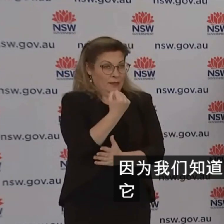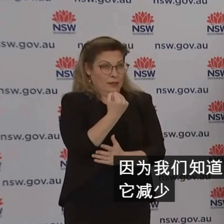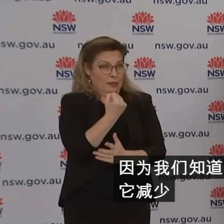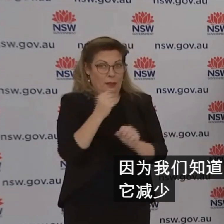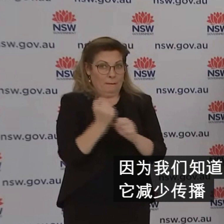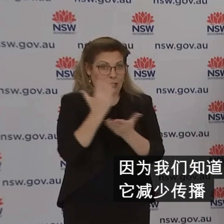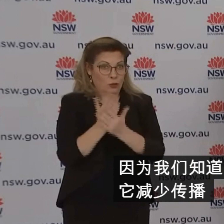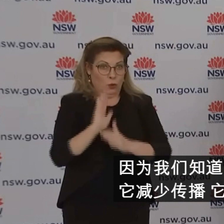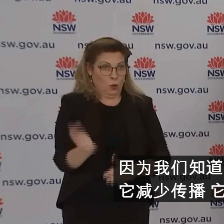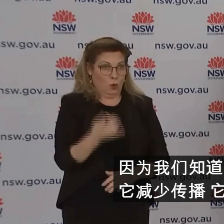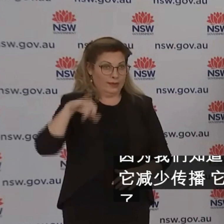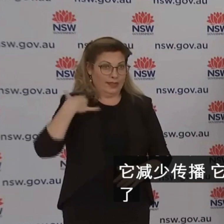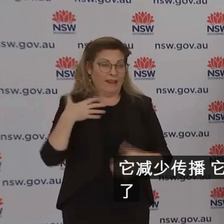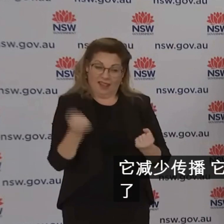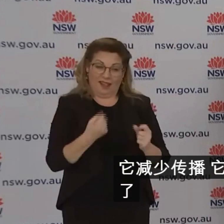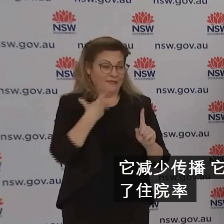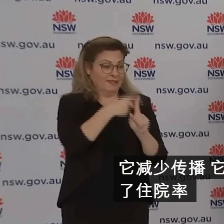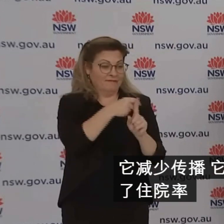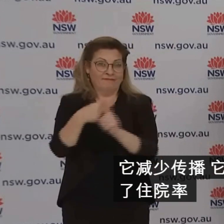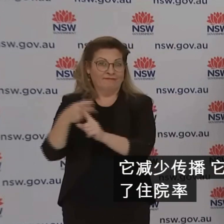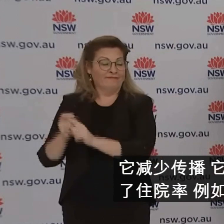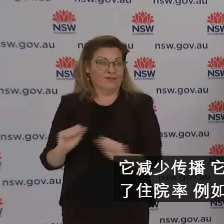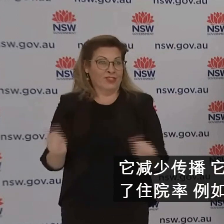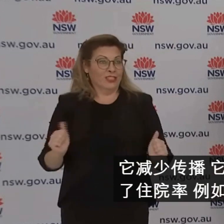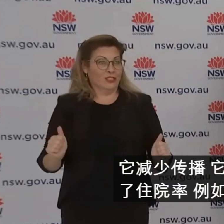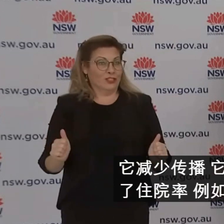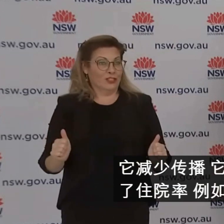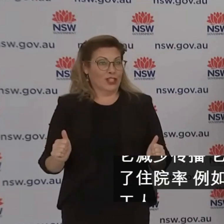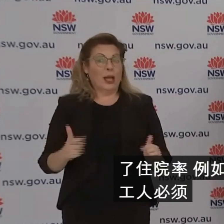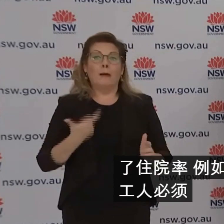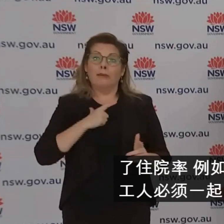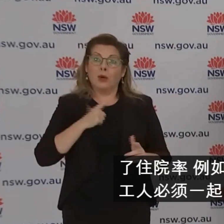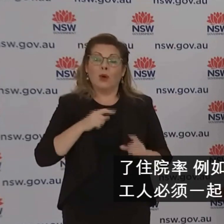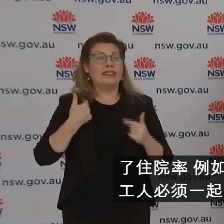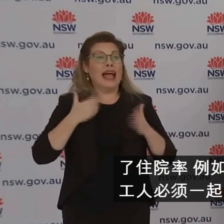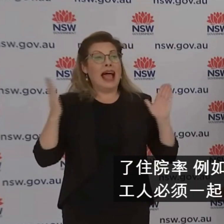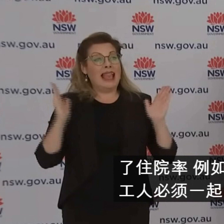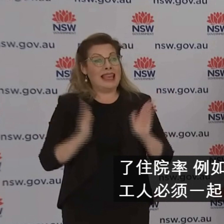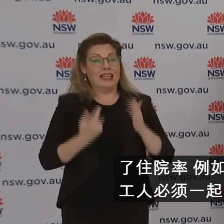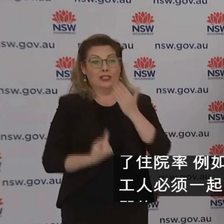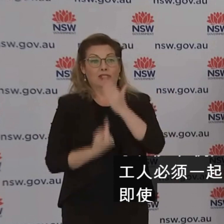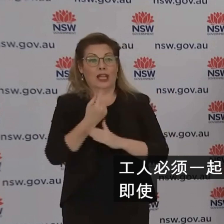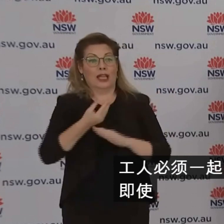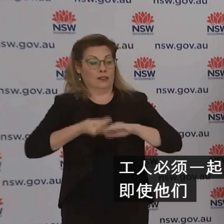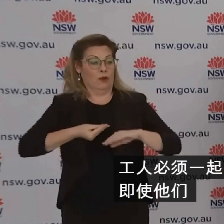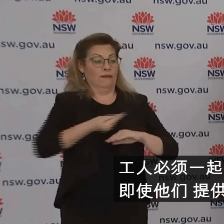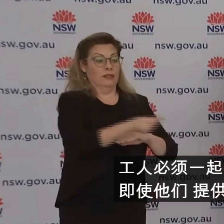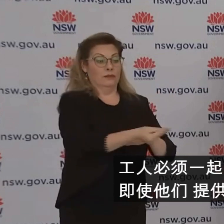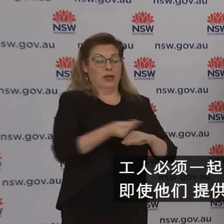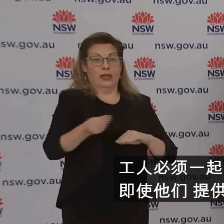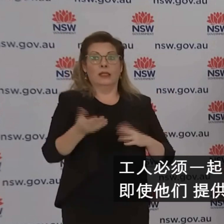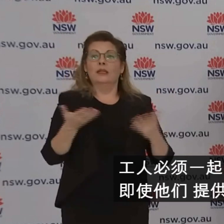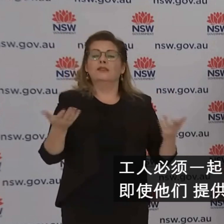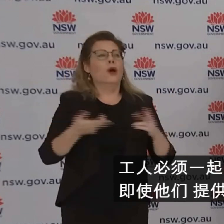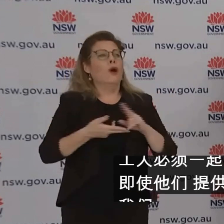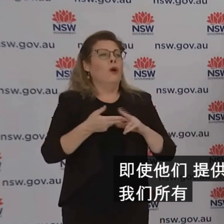spread, it reduces the spread, it reduces the rate of hospitalisation. For example, some places where workers have to go together is even if they're